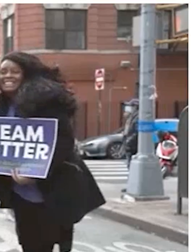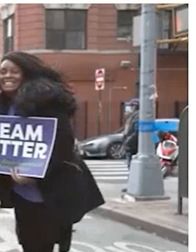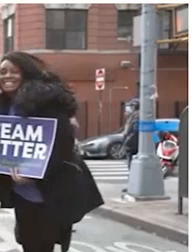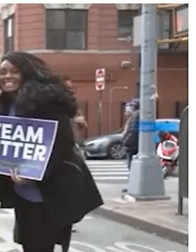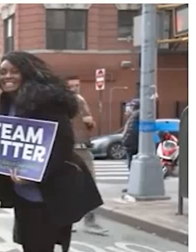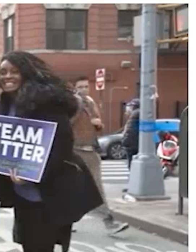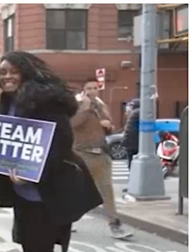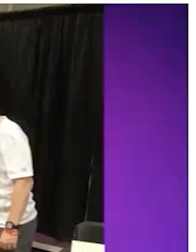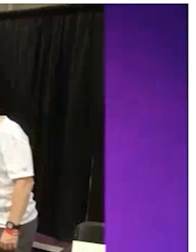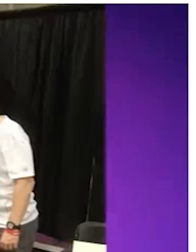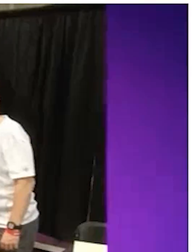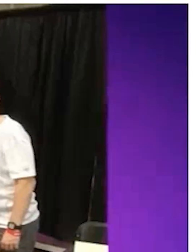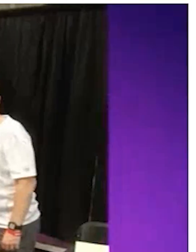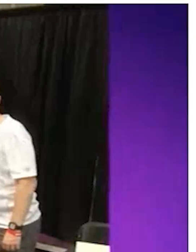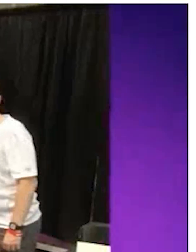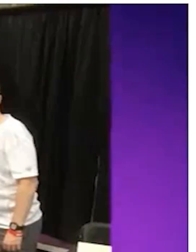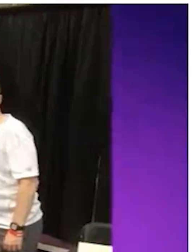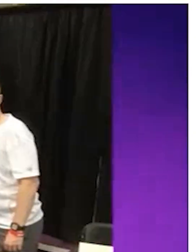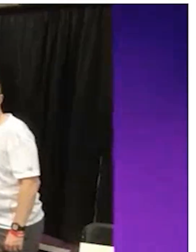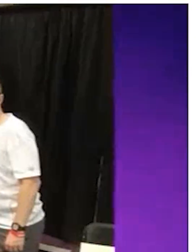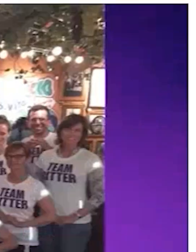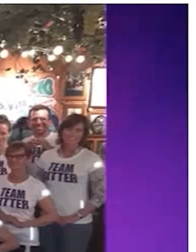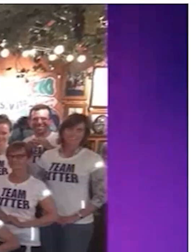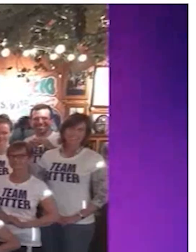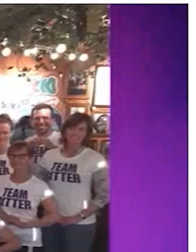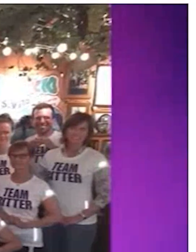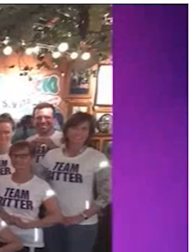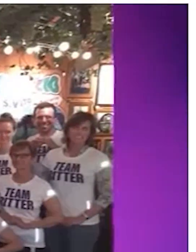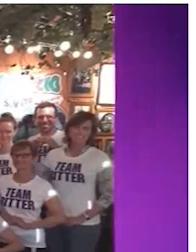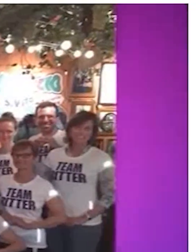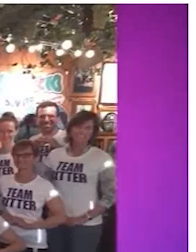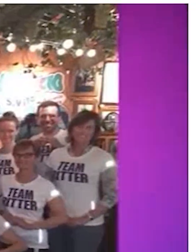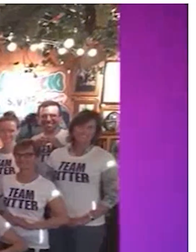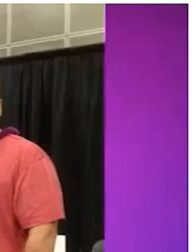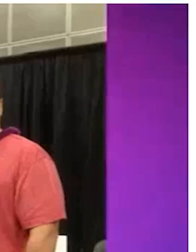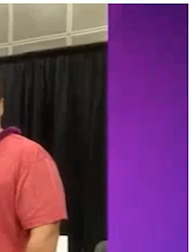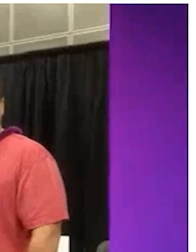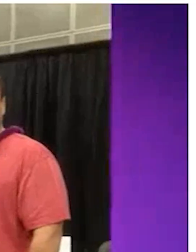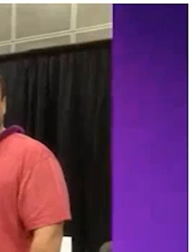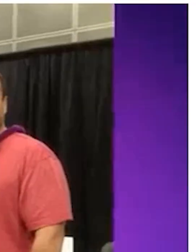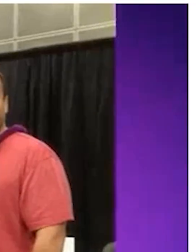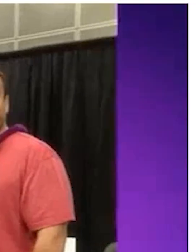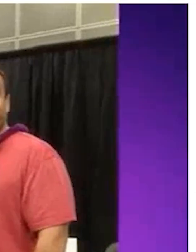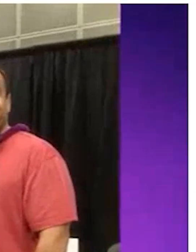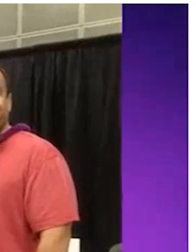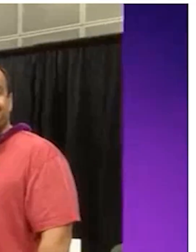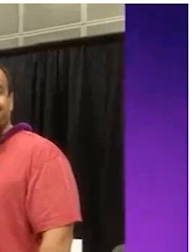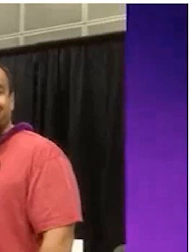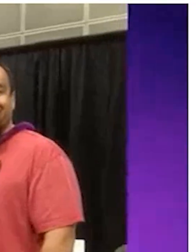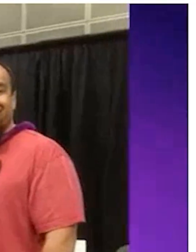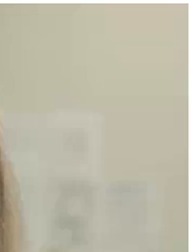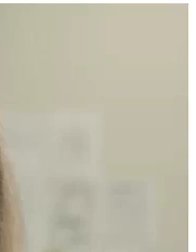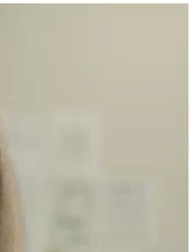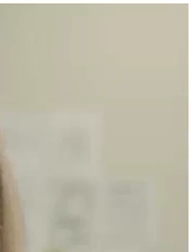just knowing it's running in the family, you can image for those asymptomatic aneurysms, monitor them, and go in and